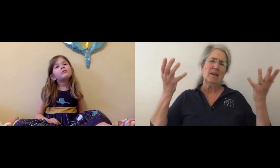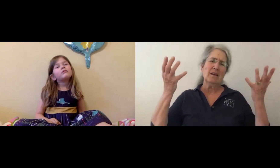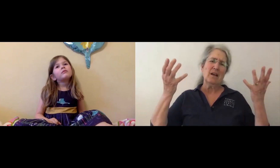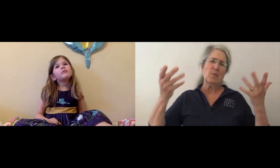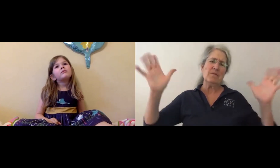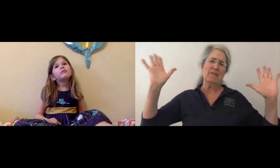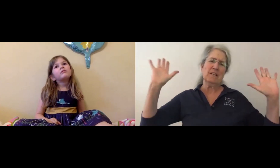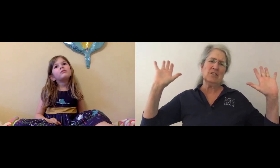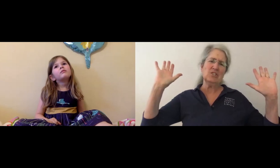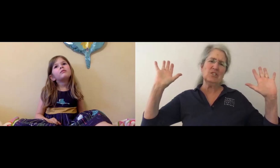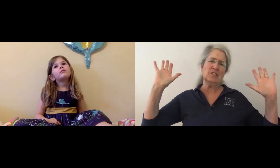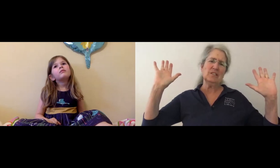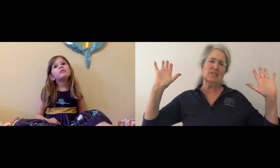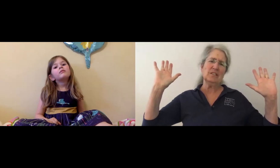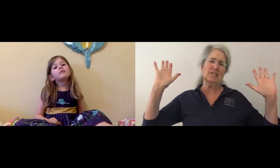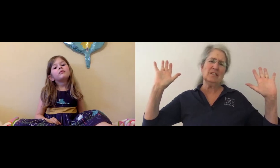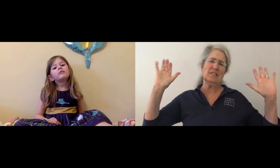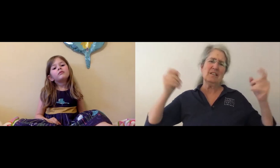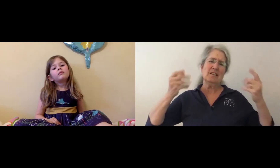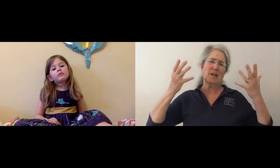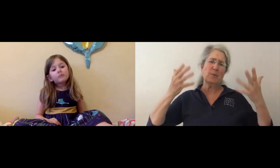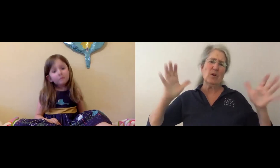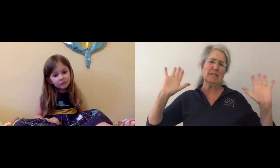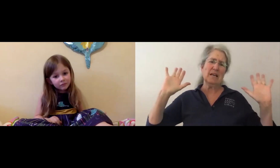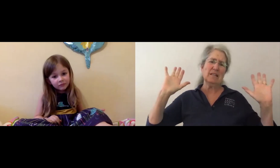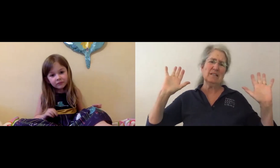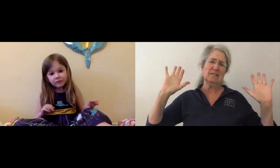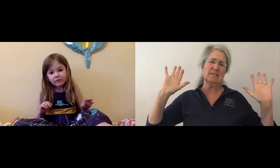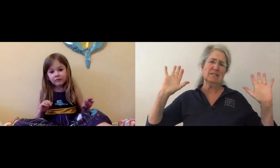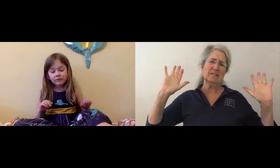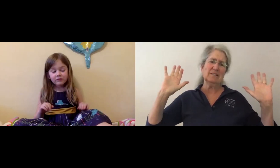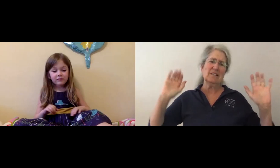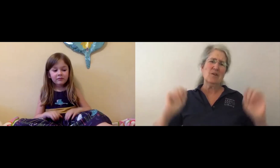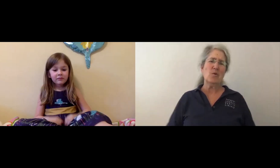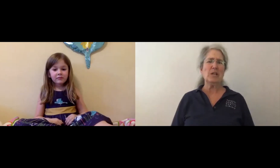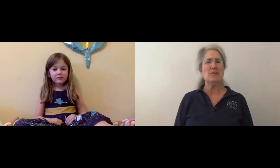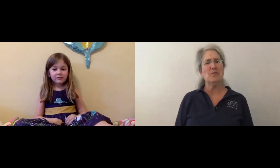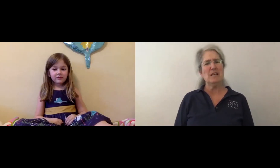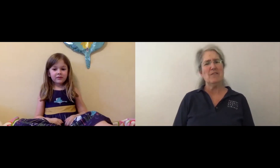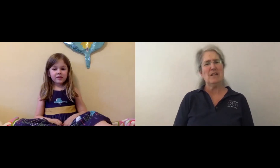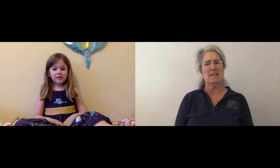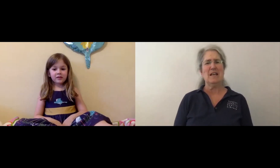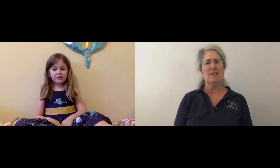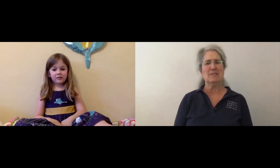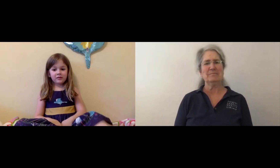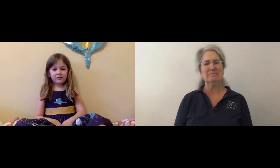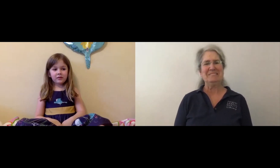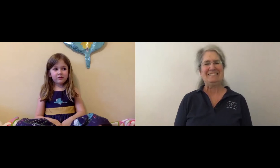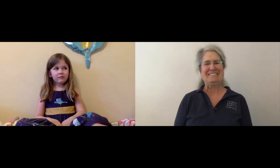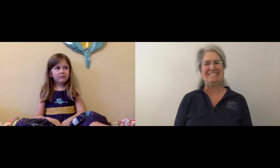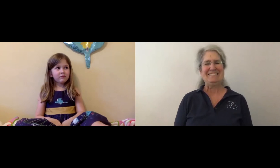Are we finished? Are we all done? Or can you think of anything else?